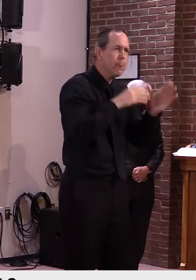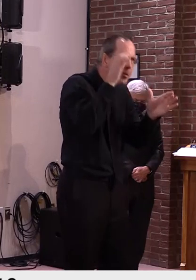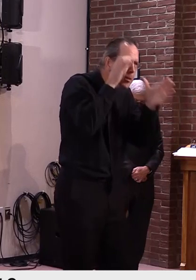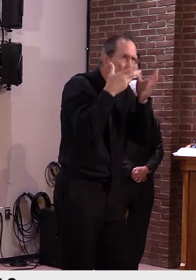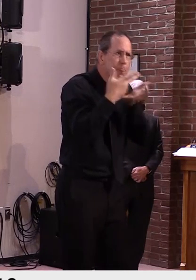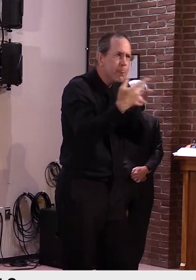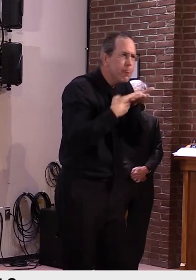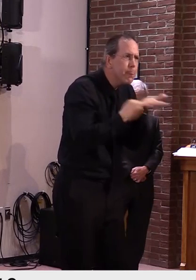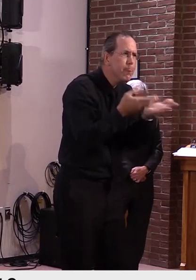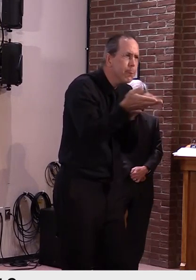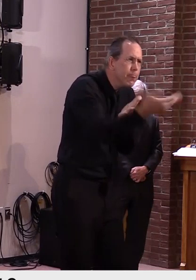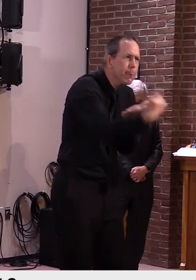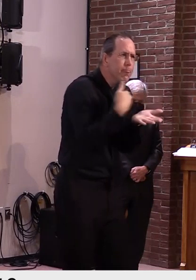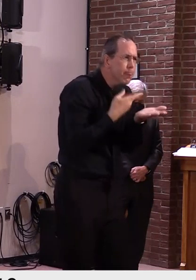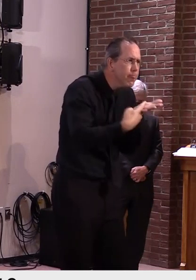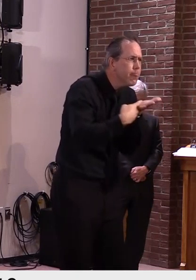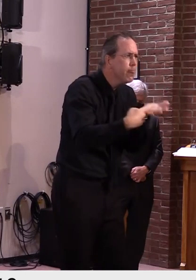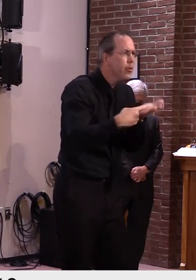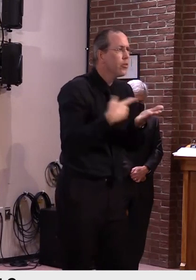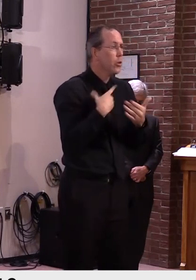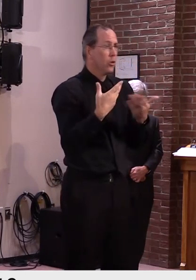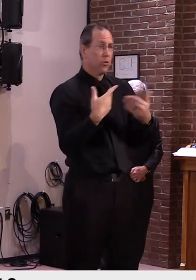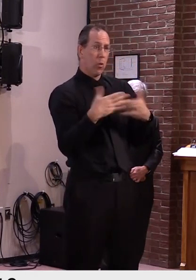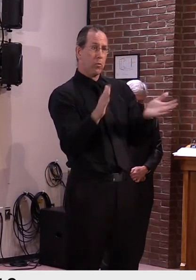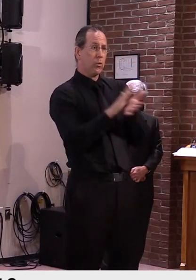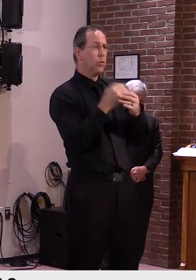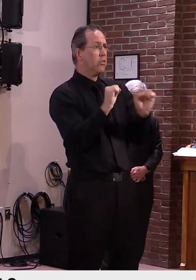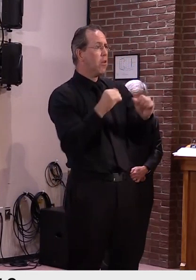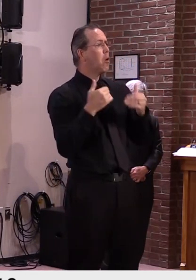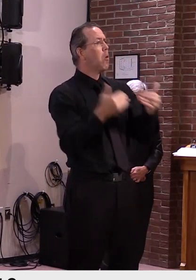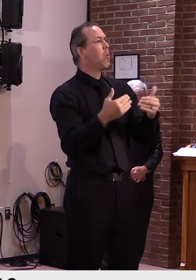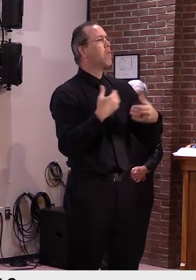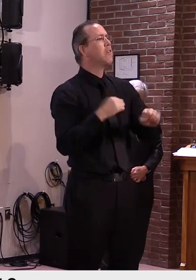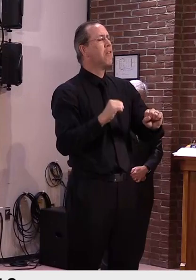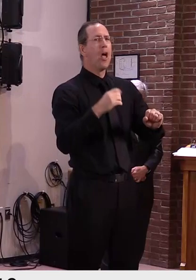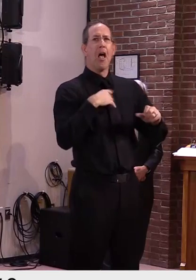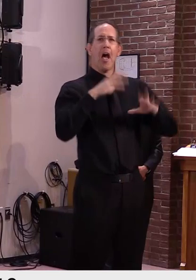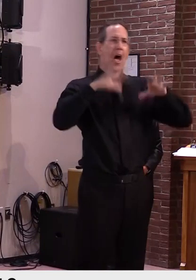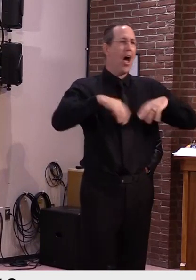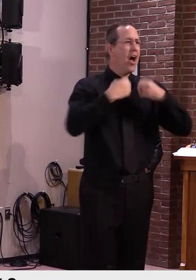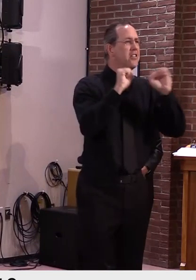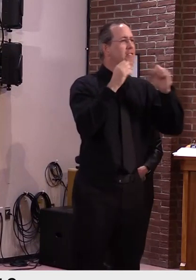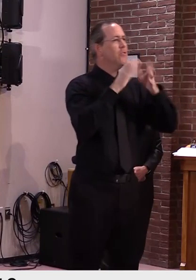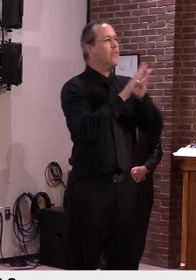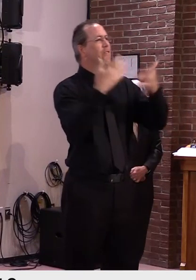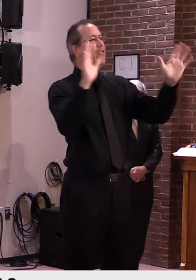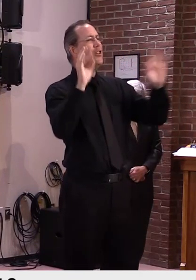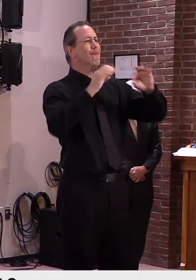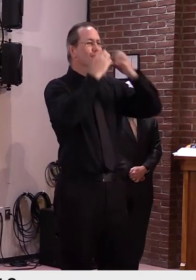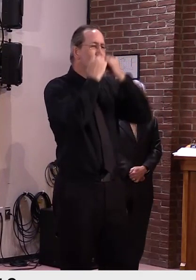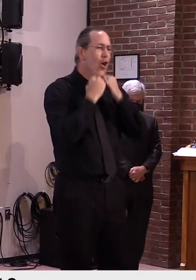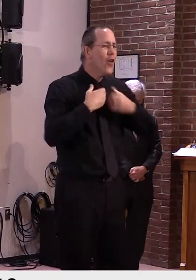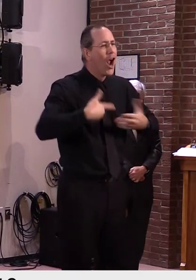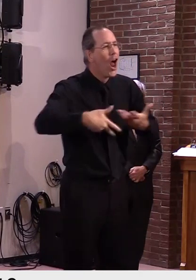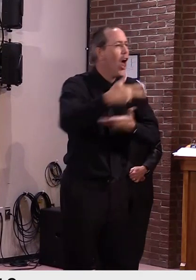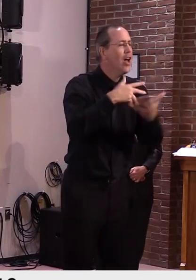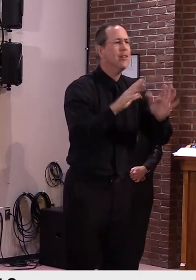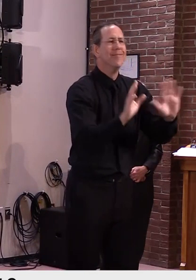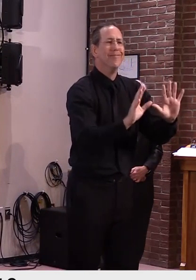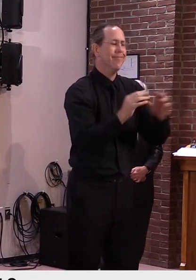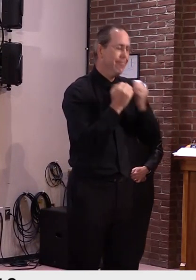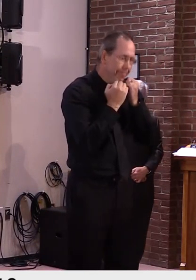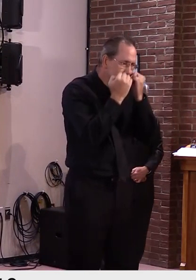schools safely, but we cannot let our guard down now. If we want to keep schools open and do what is best for our kids, we have to continue to work